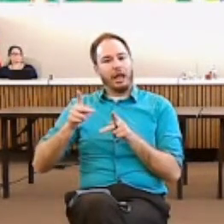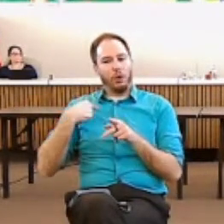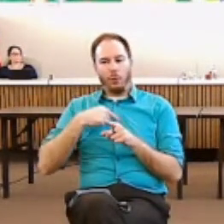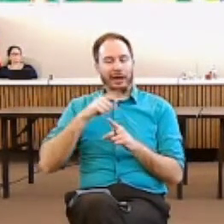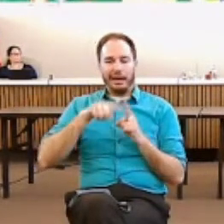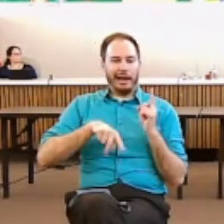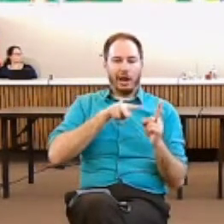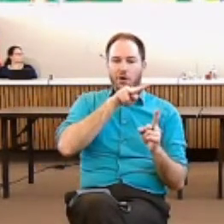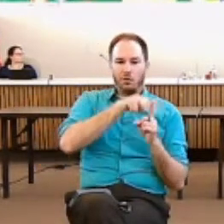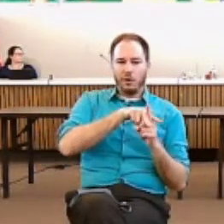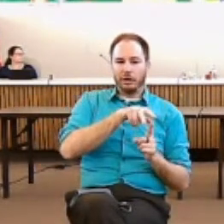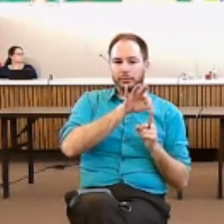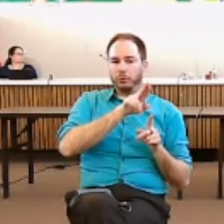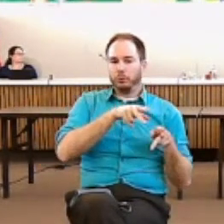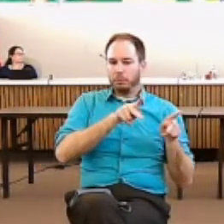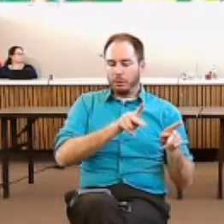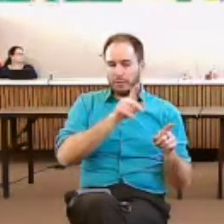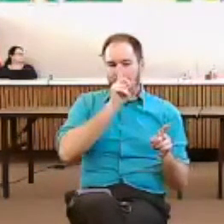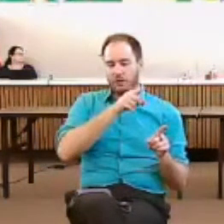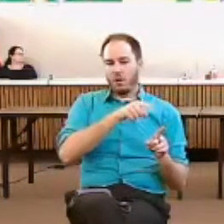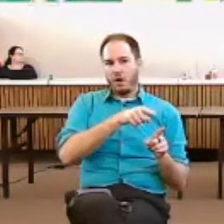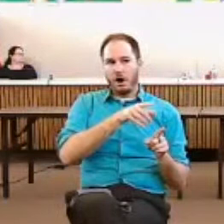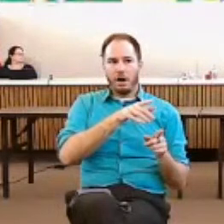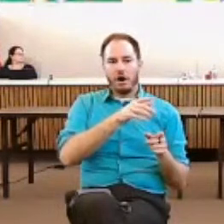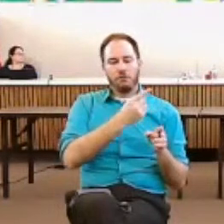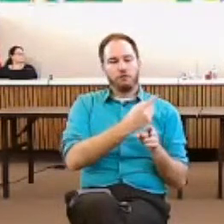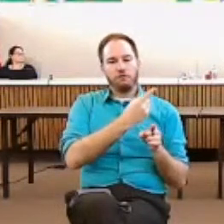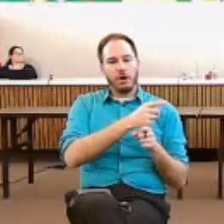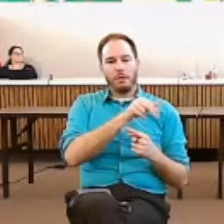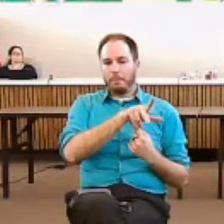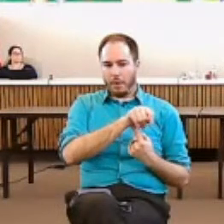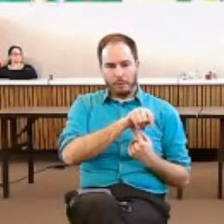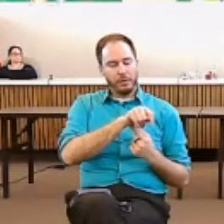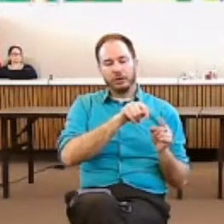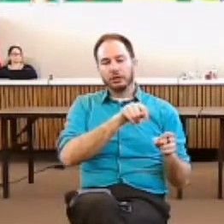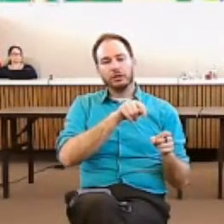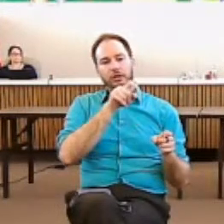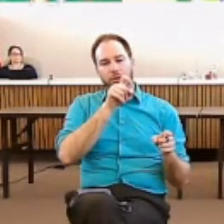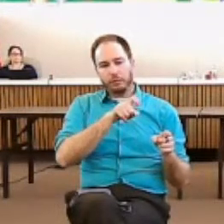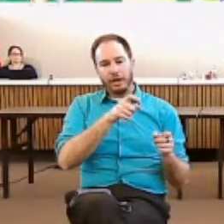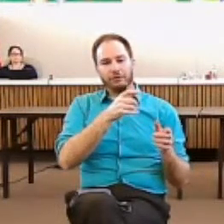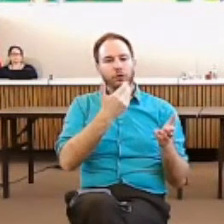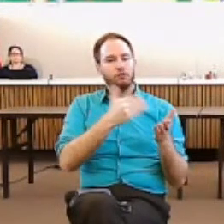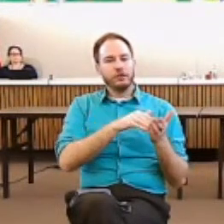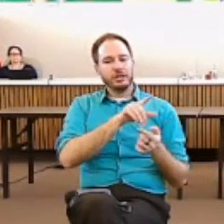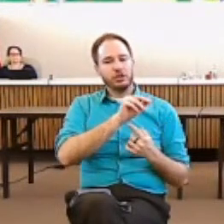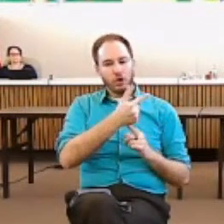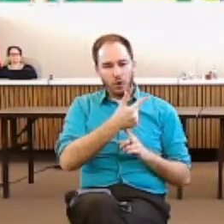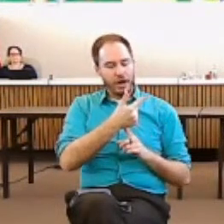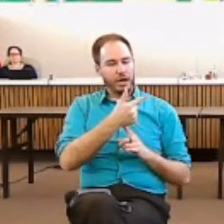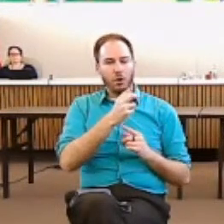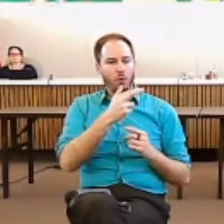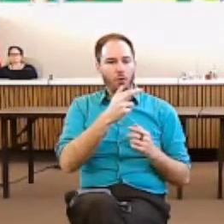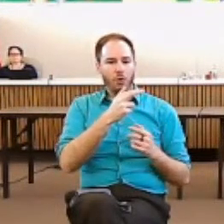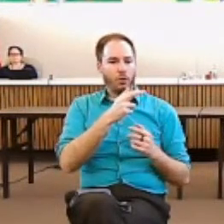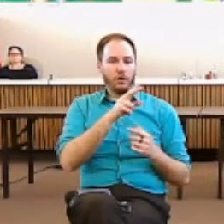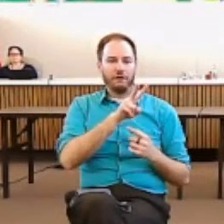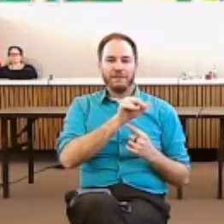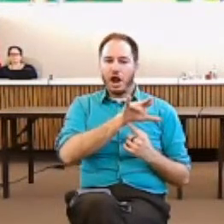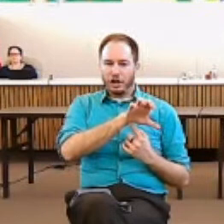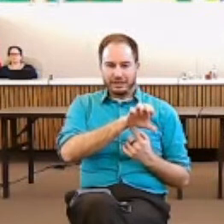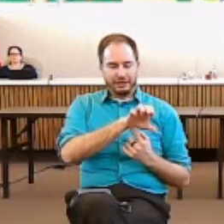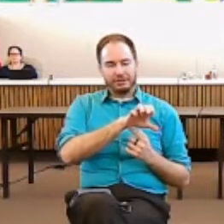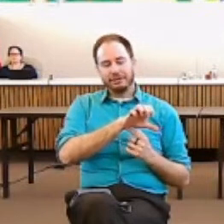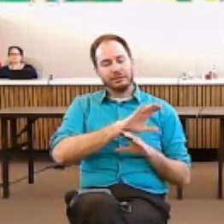grant a special use permit for an apartment complex. It would require a rezone or a use variance.